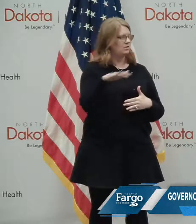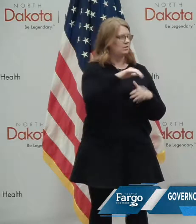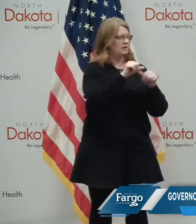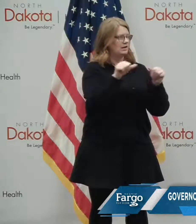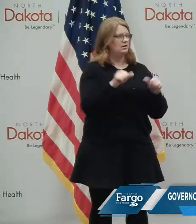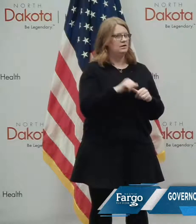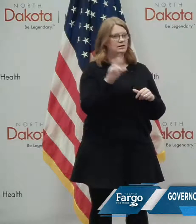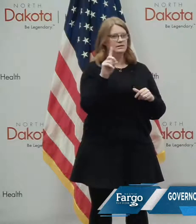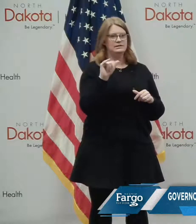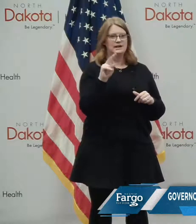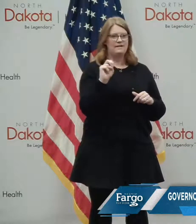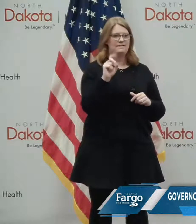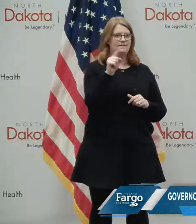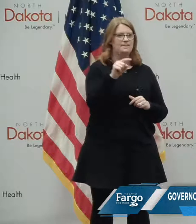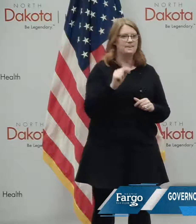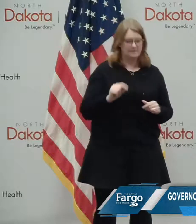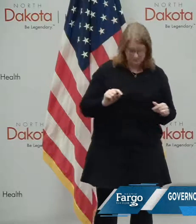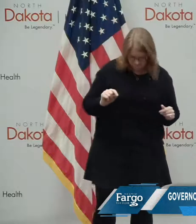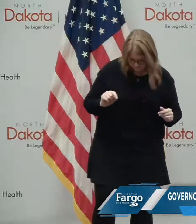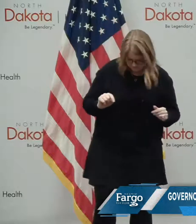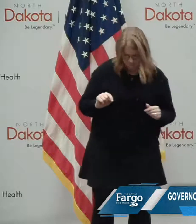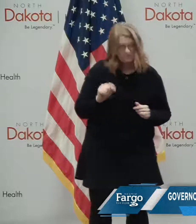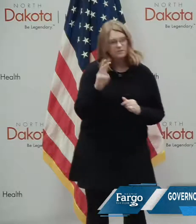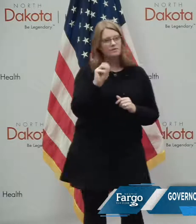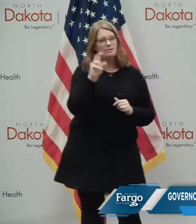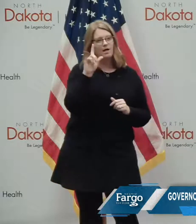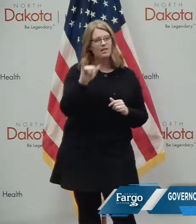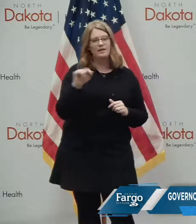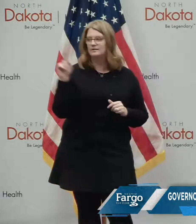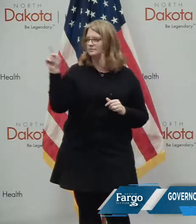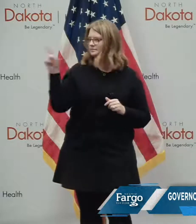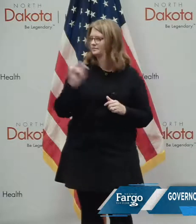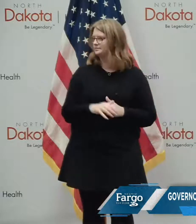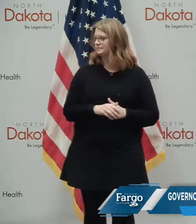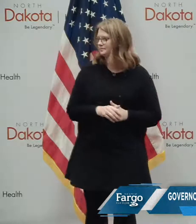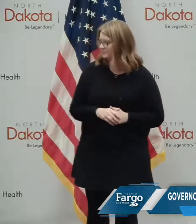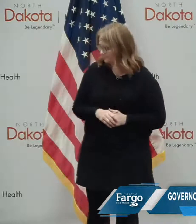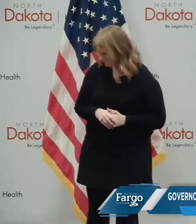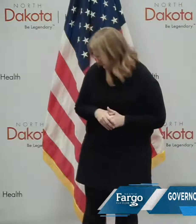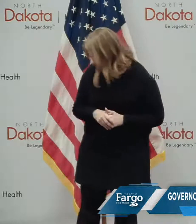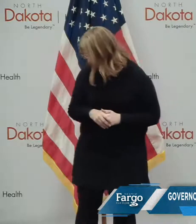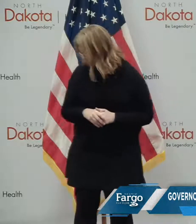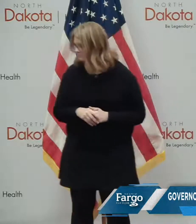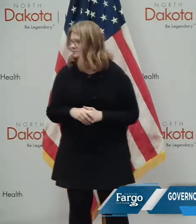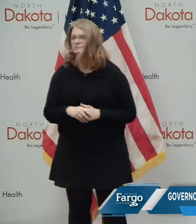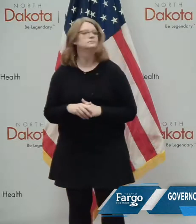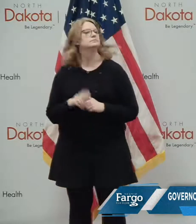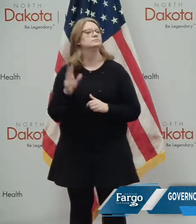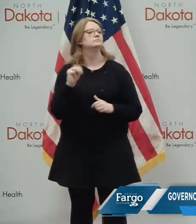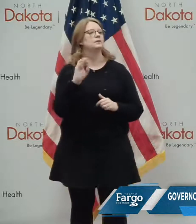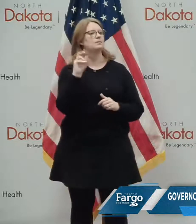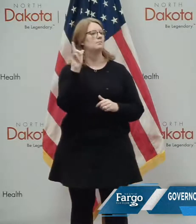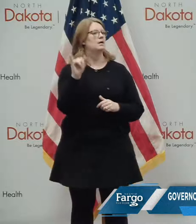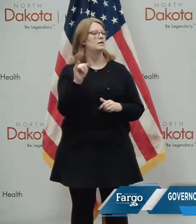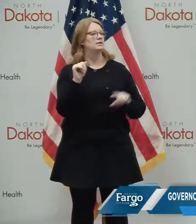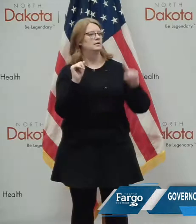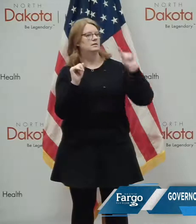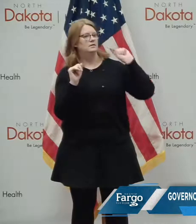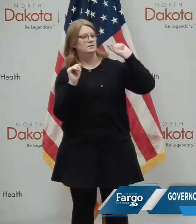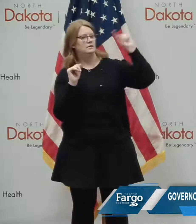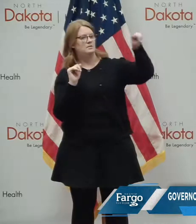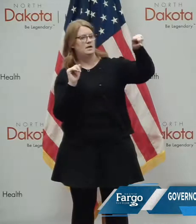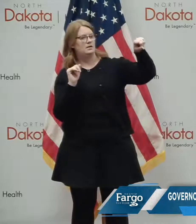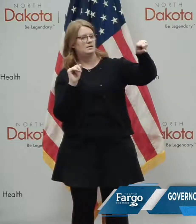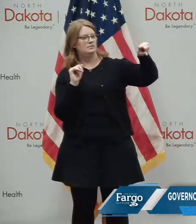Okay, Dave? This is for Molly. For Molly? For Molly, okay. Molly, and then I'm gonna go to the back, and